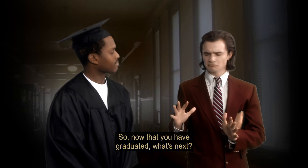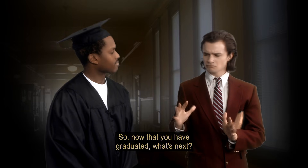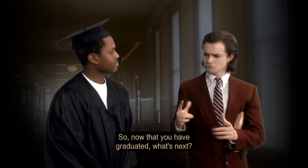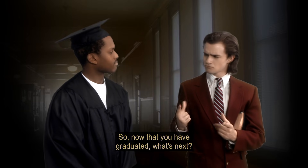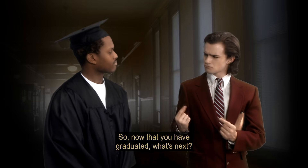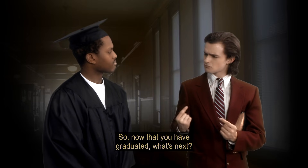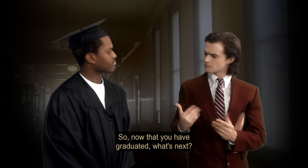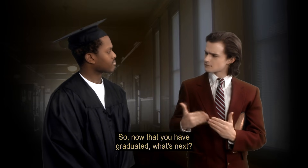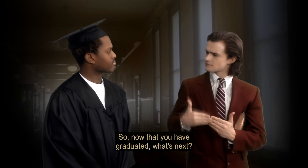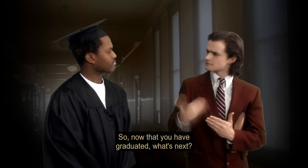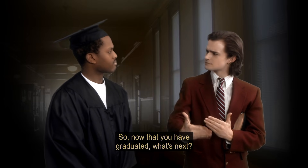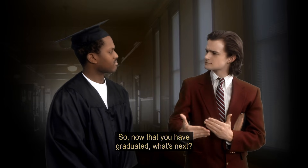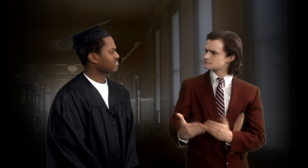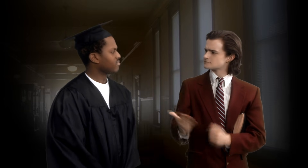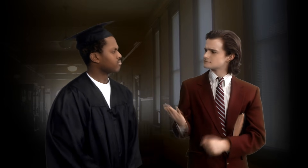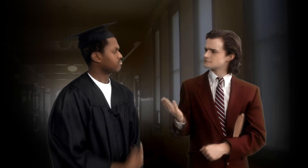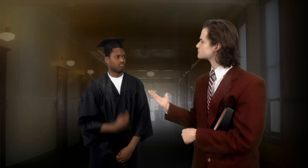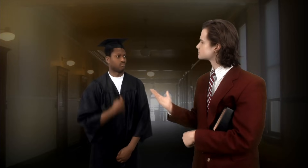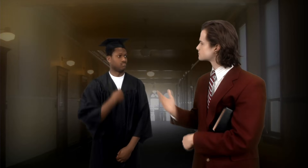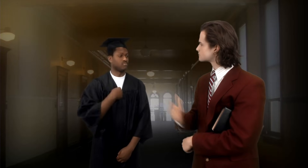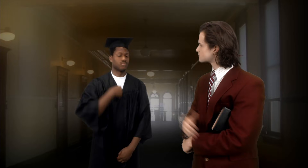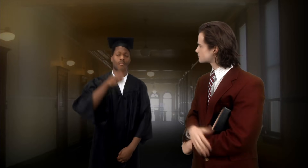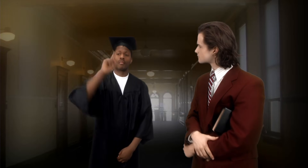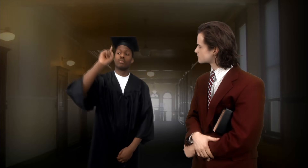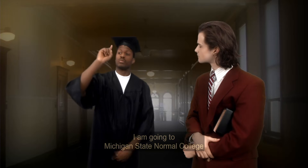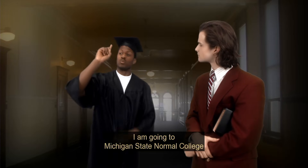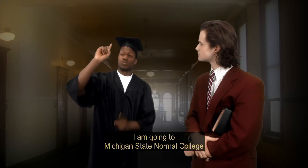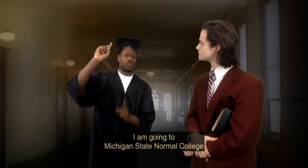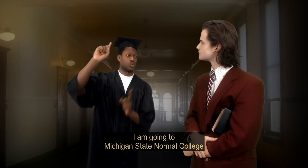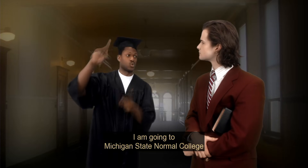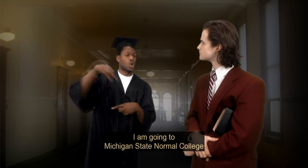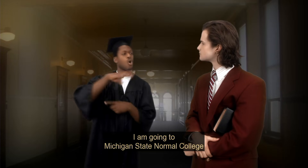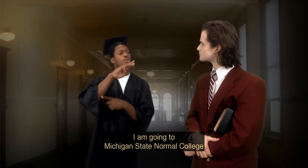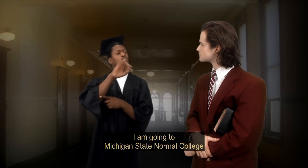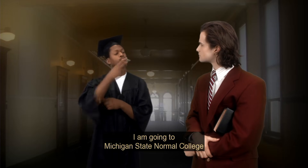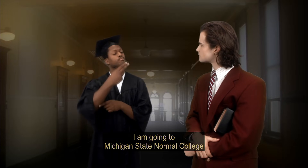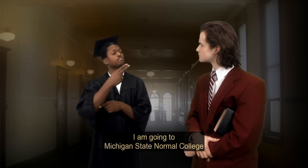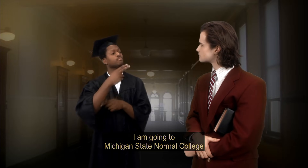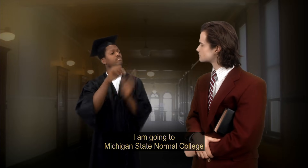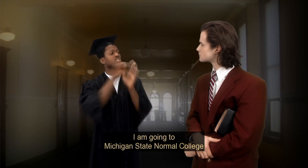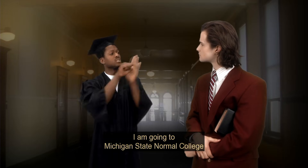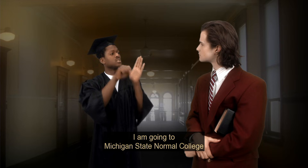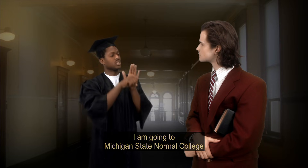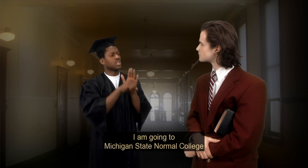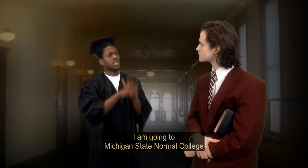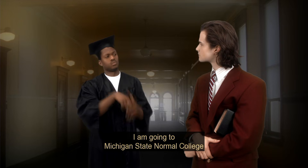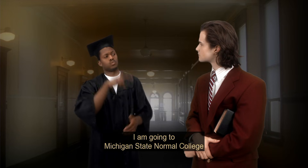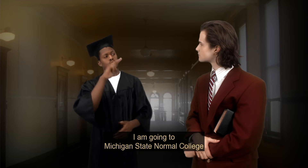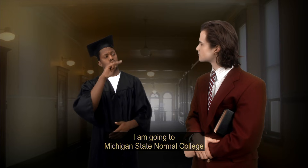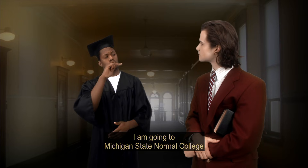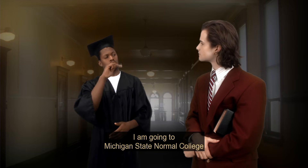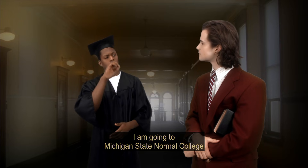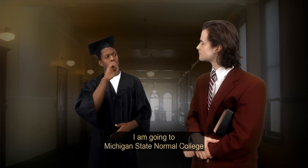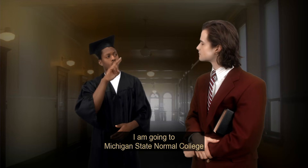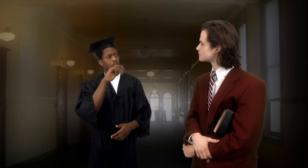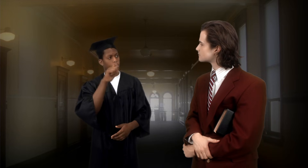what's next? I'm going to Michigan State normal college